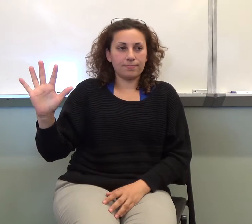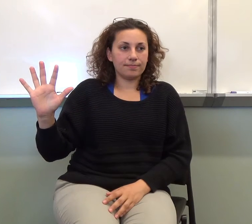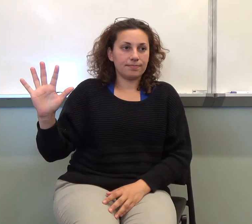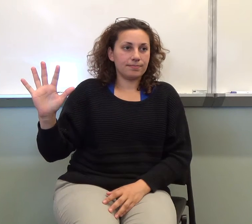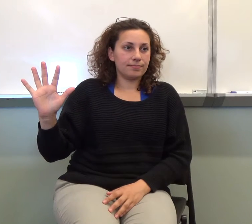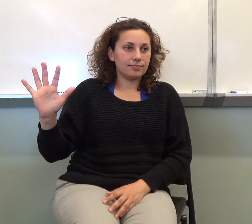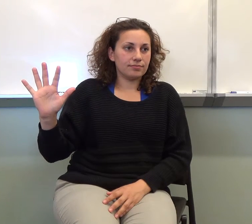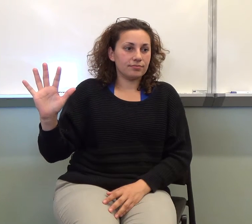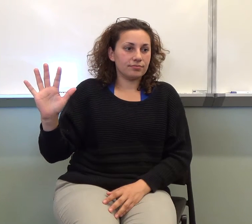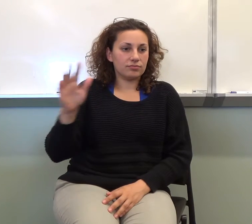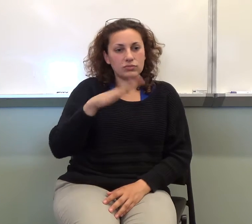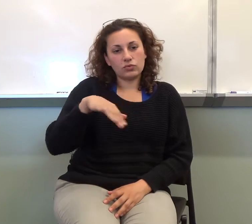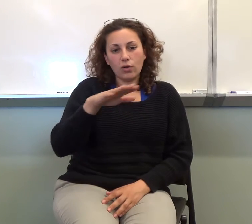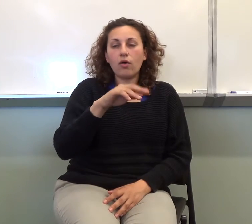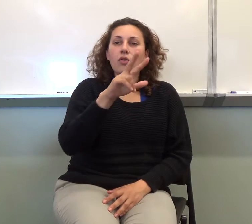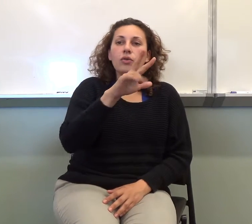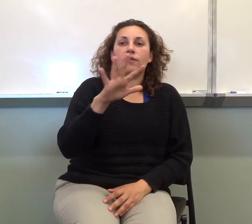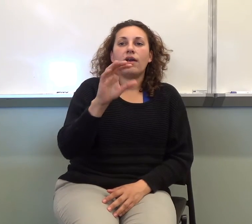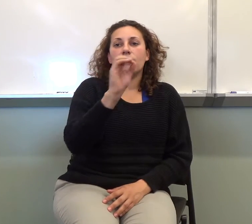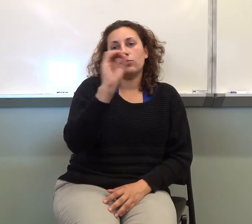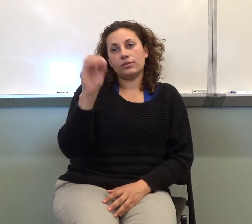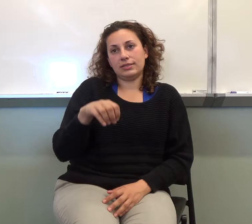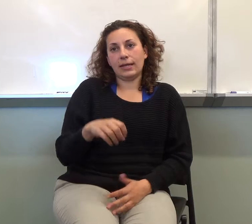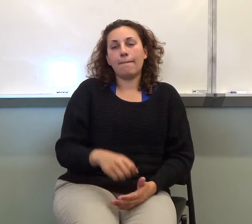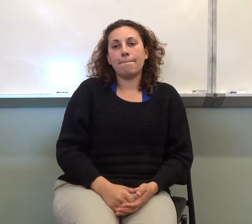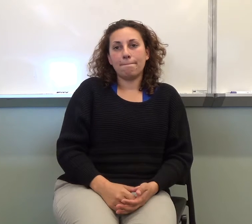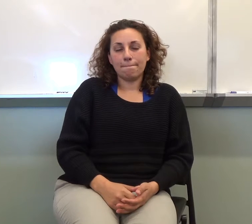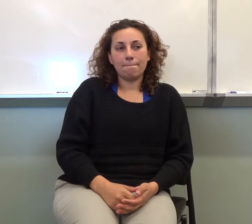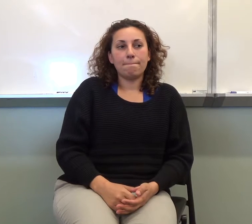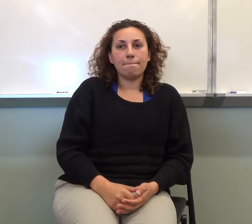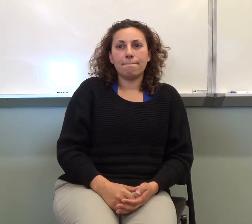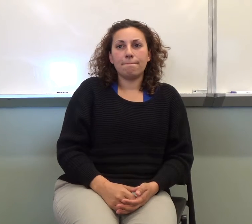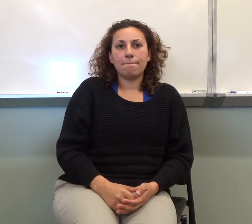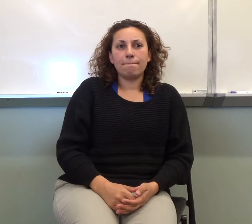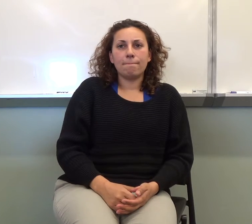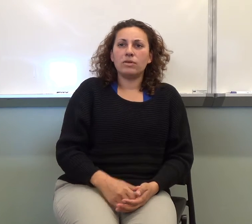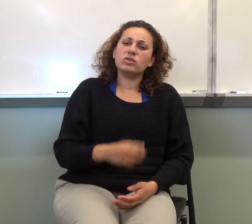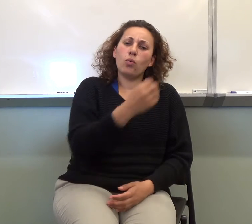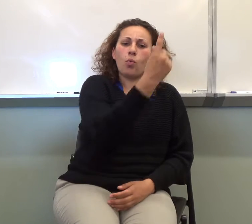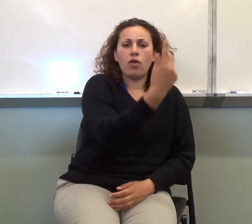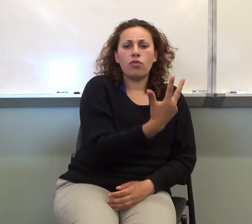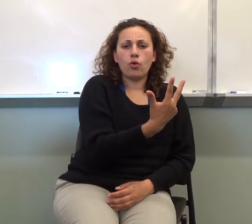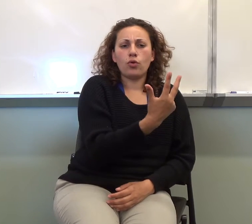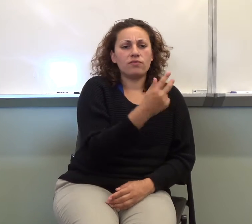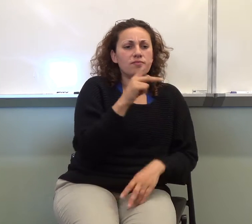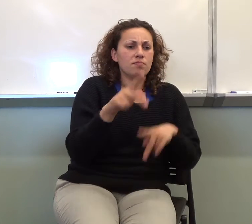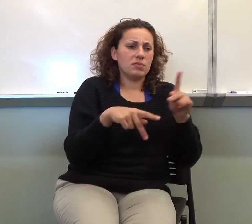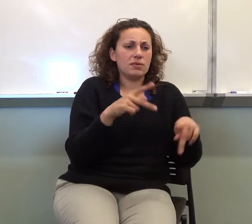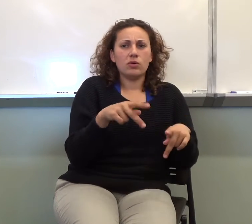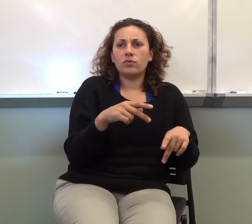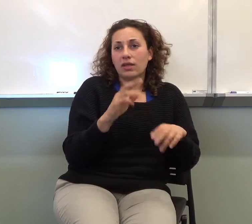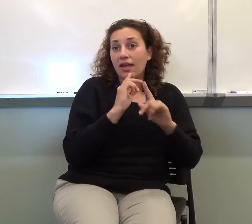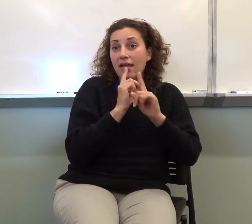which is 35%. A little over a third of the people who responded said they had American-made cars.